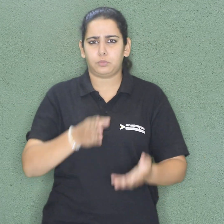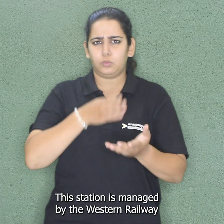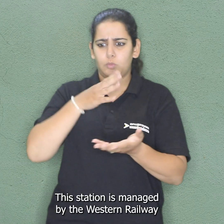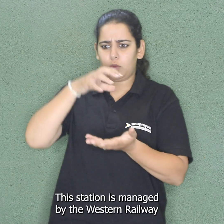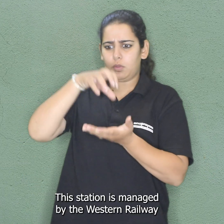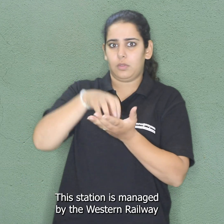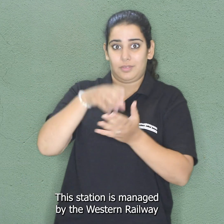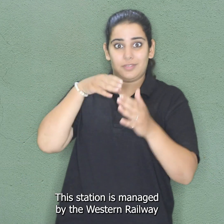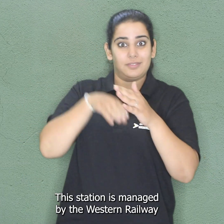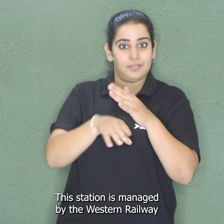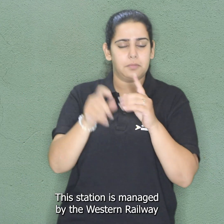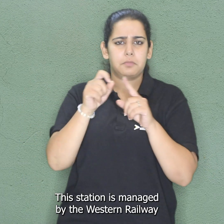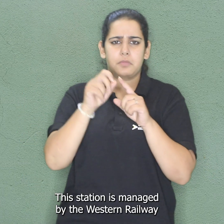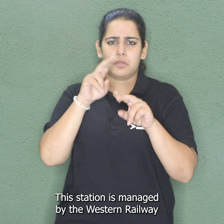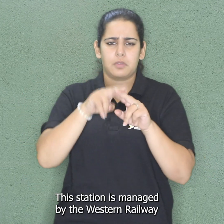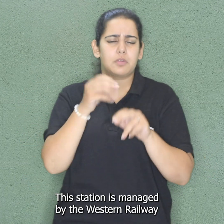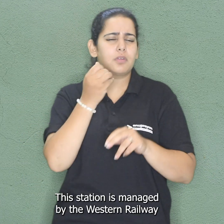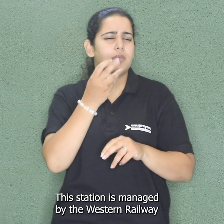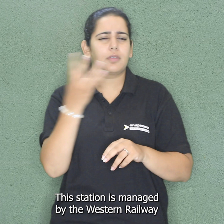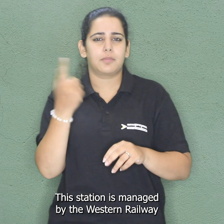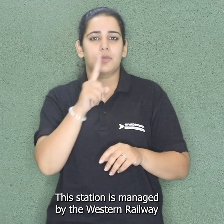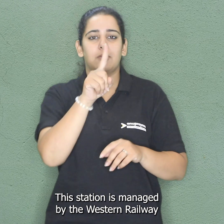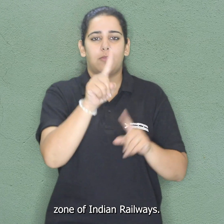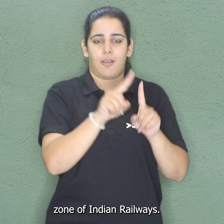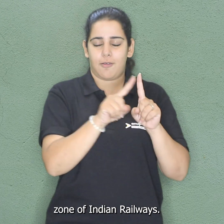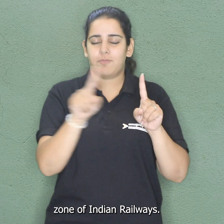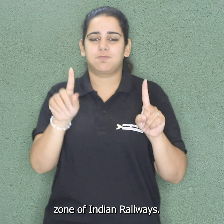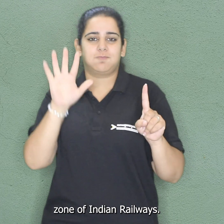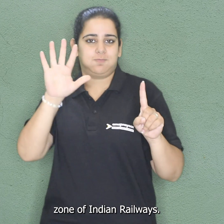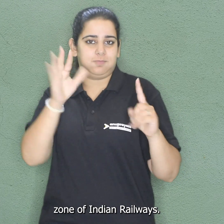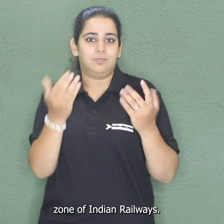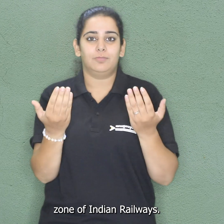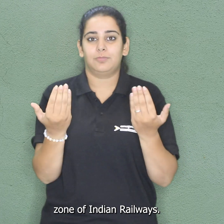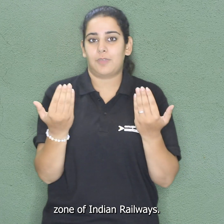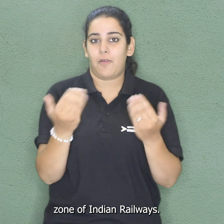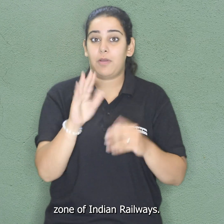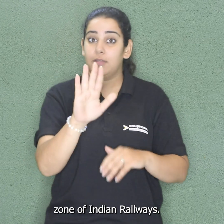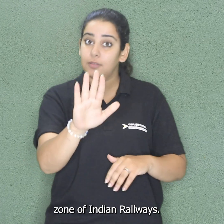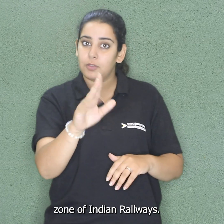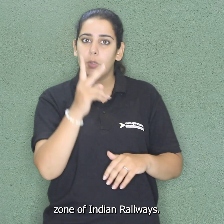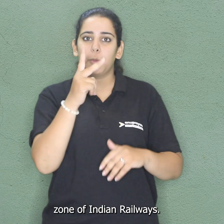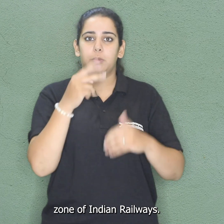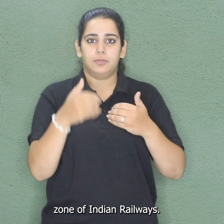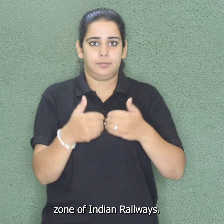This station is managed by the Western Railway Zone of Indian Railways.